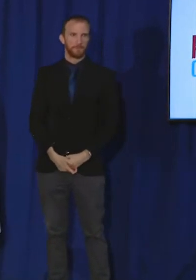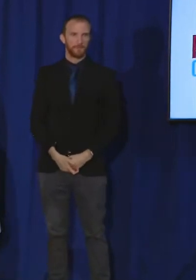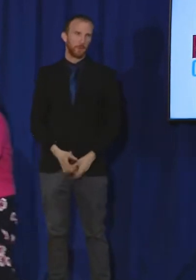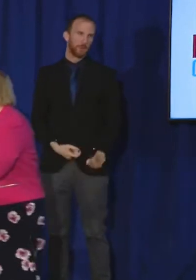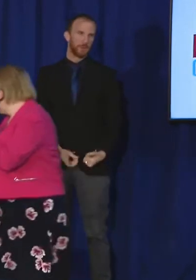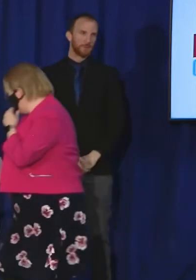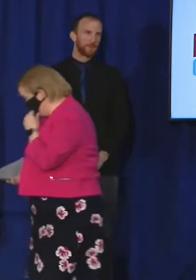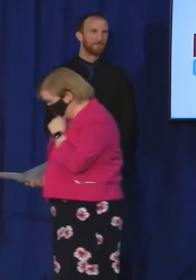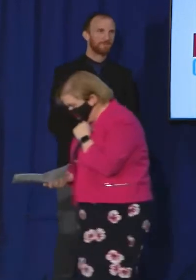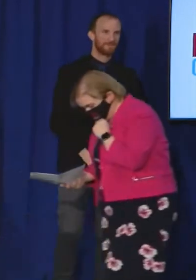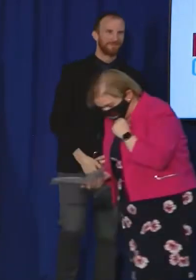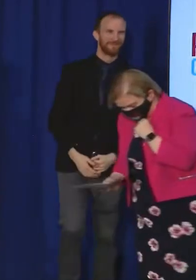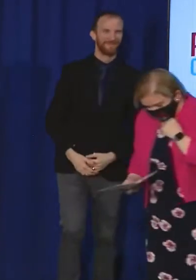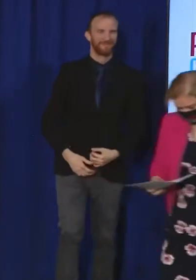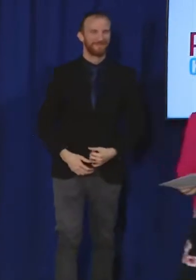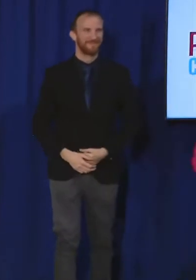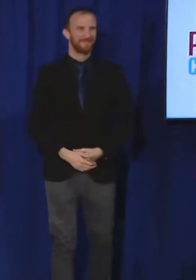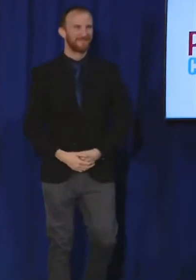Dr. Khan?